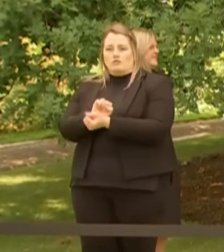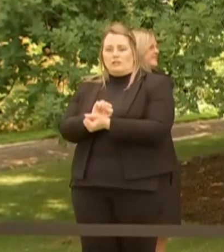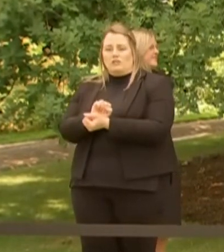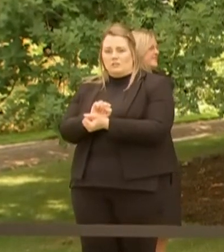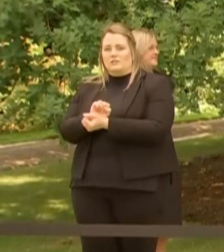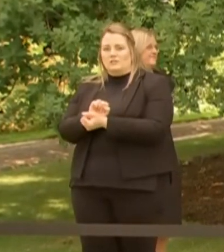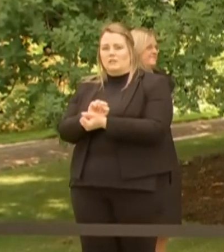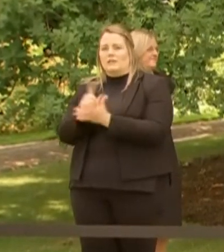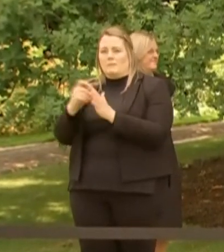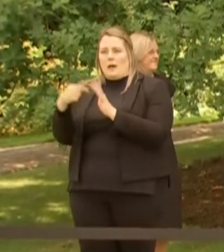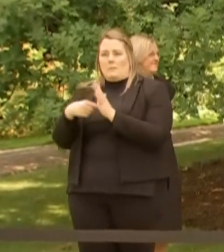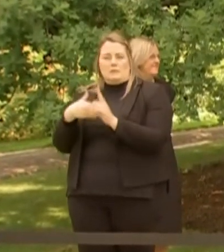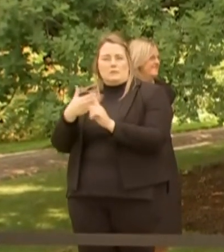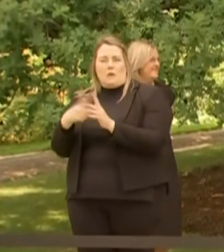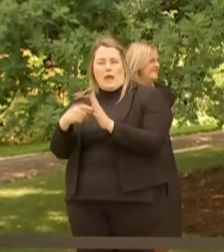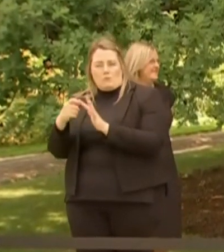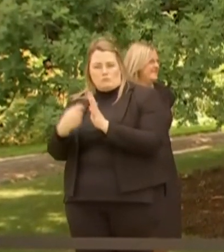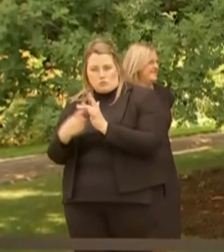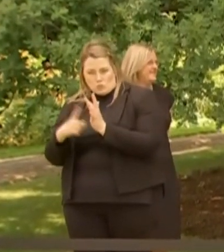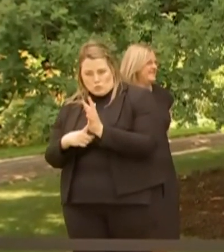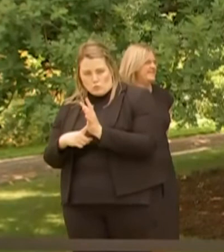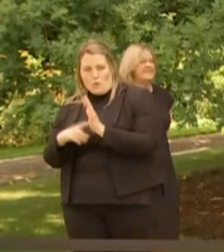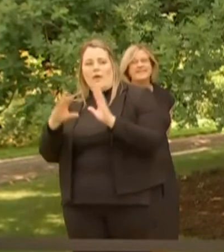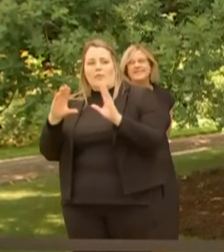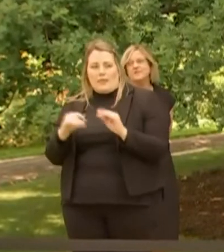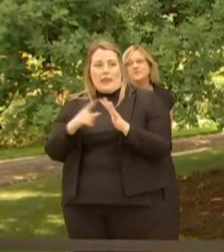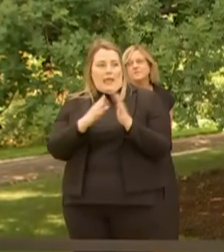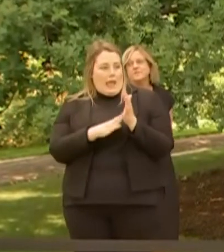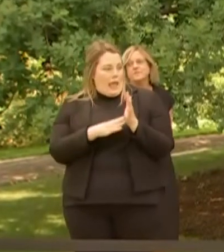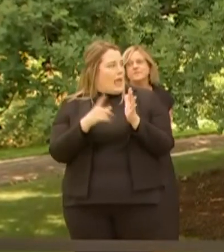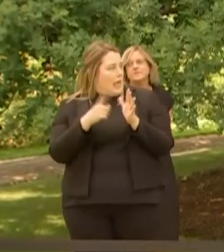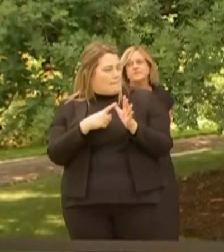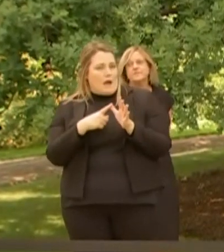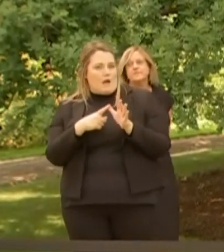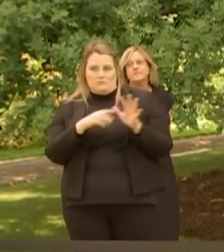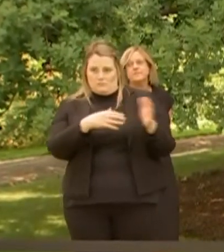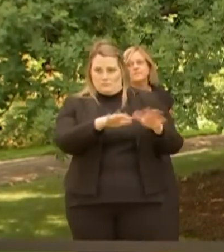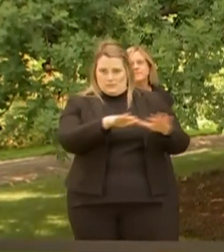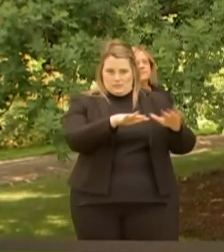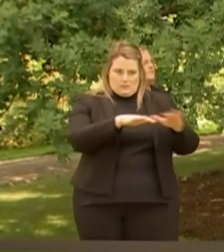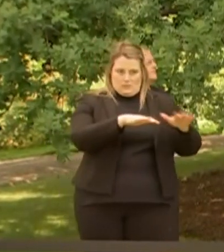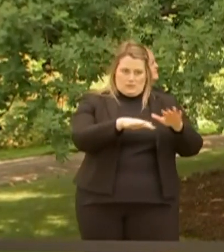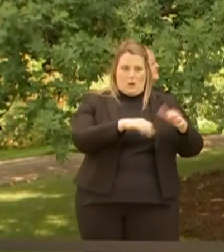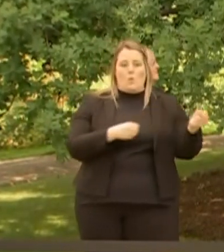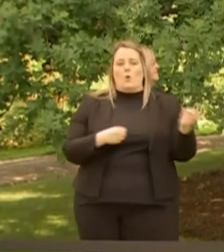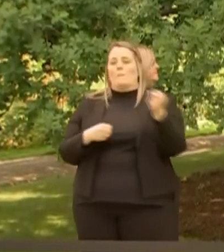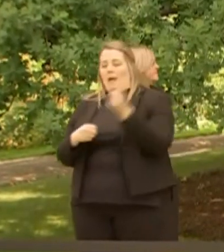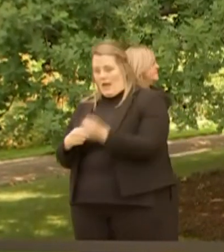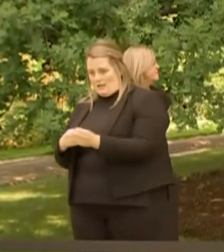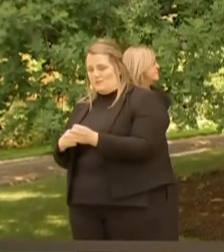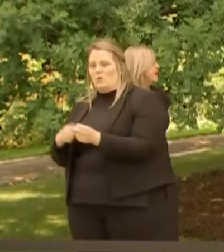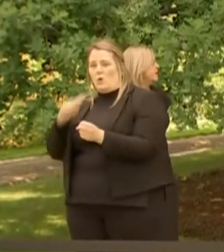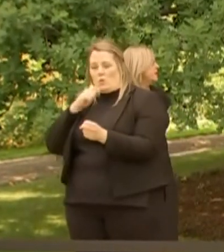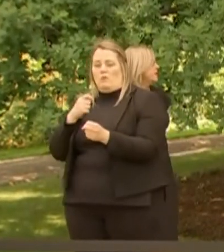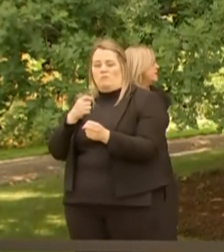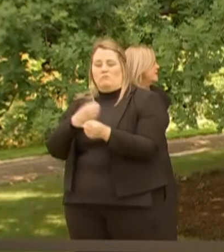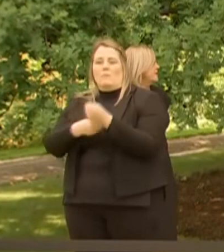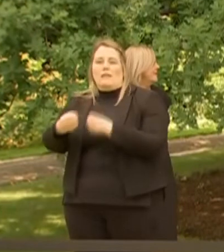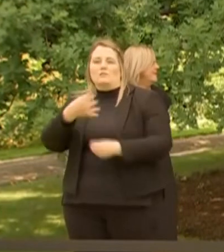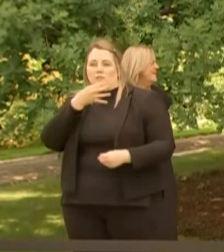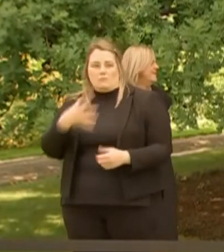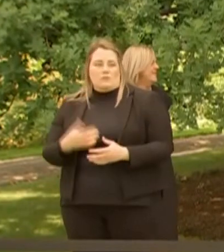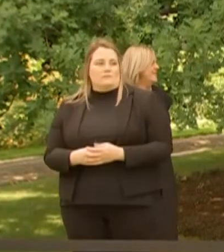April, and then I think Emma will go back to that role, and we'll have further to say about a new person to run COVID Quarantine Victoria. Emma might be able to